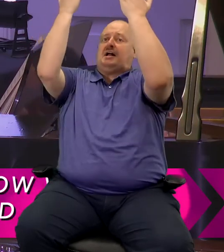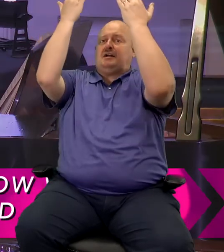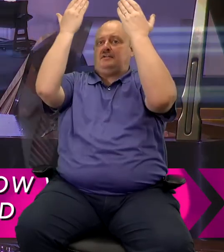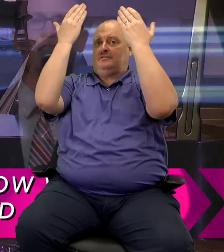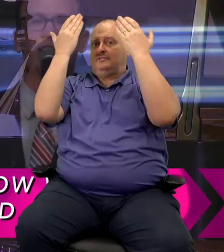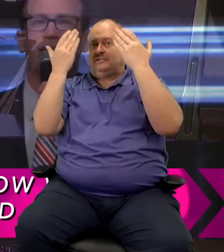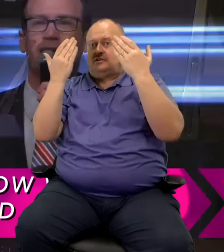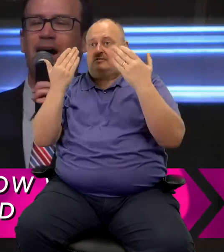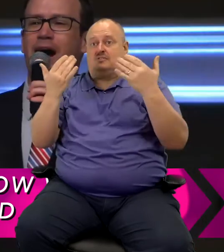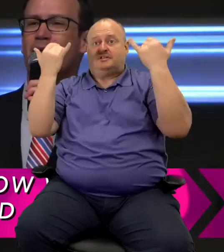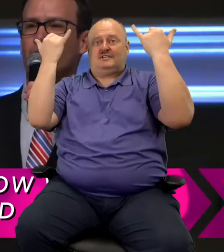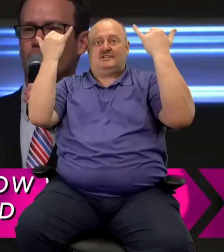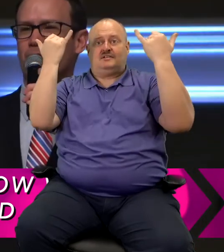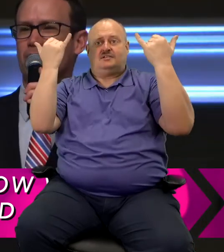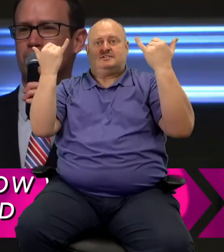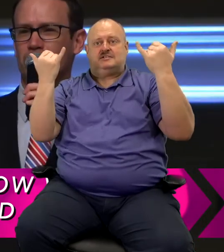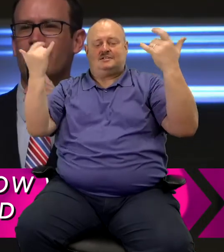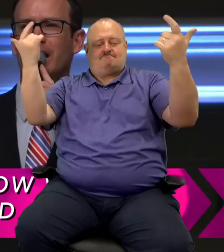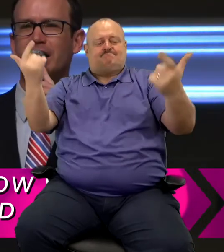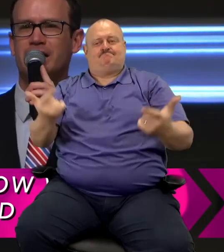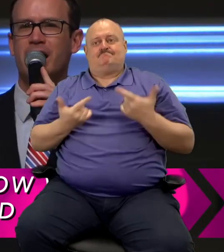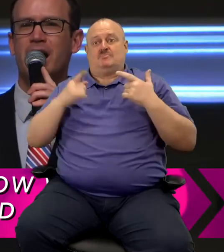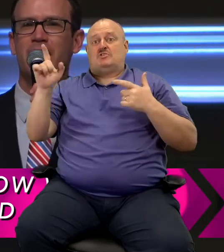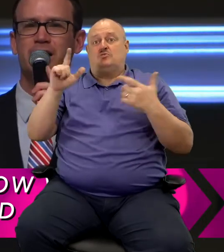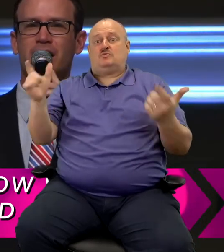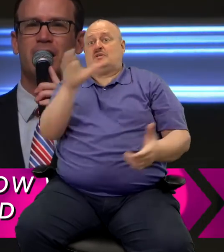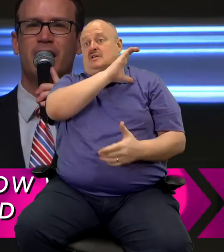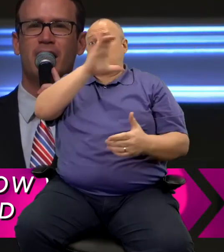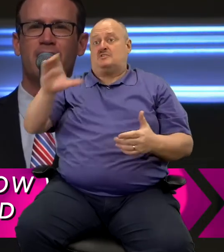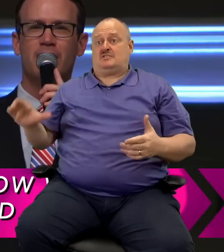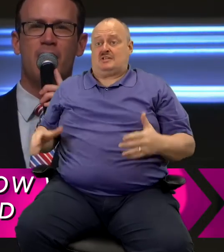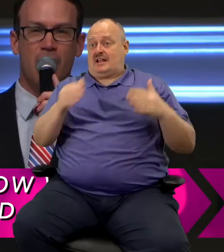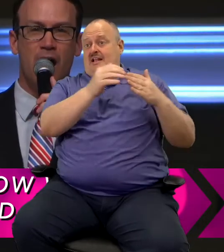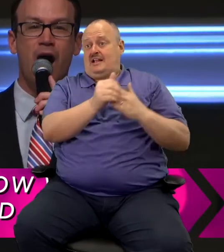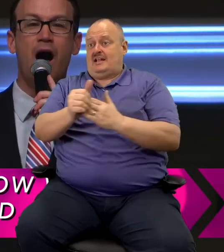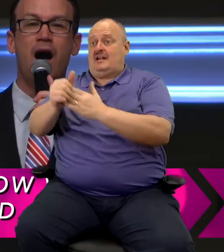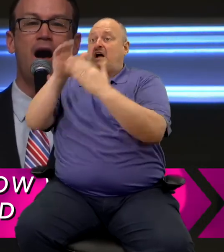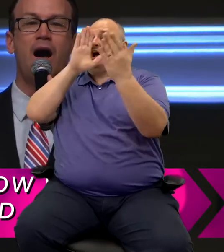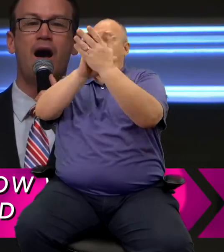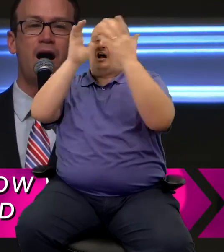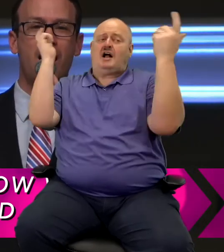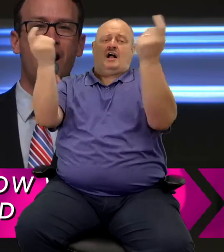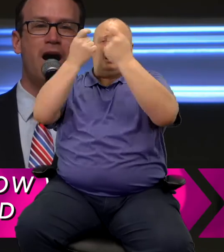hallelujah. Soar we now where Christ has led,